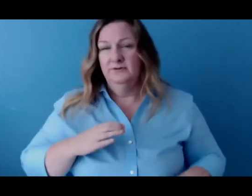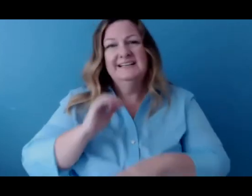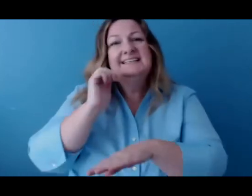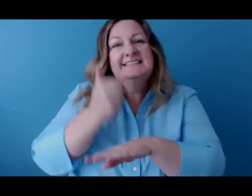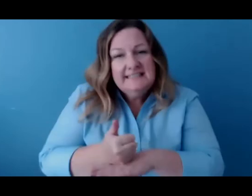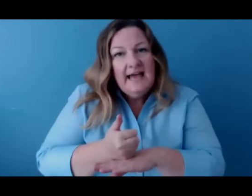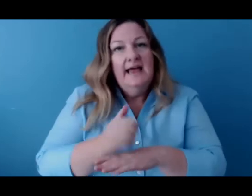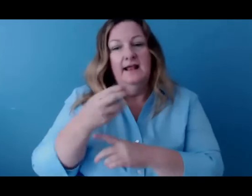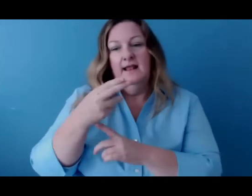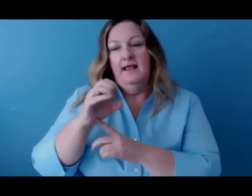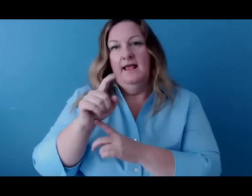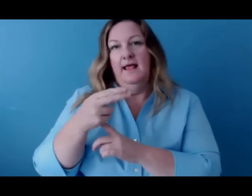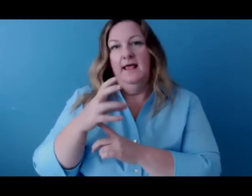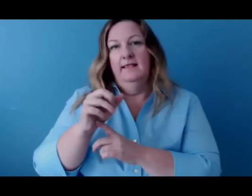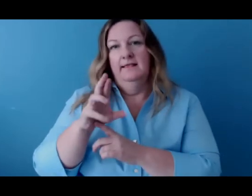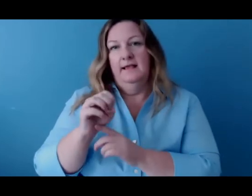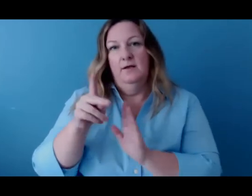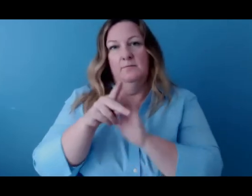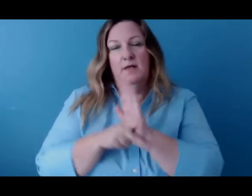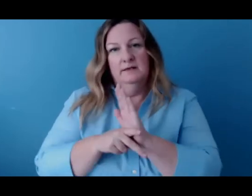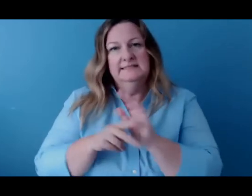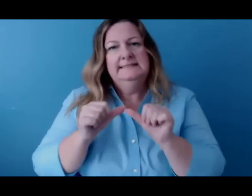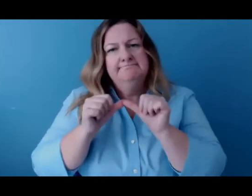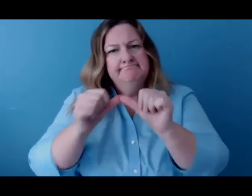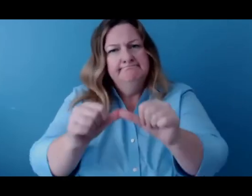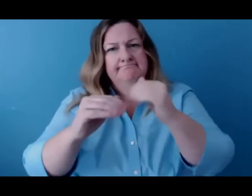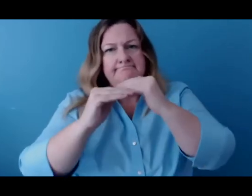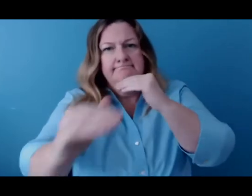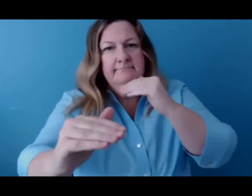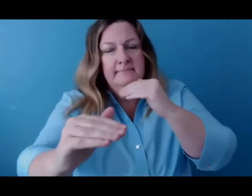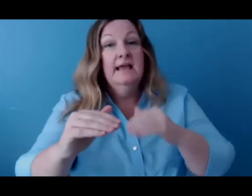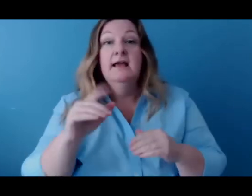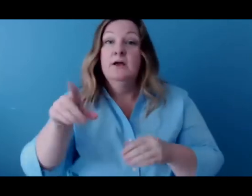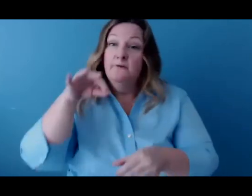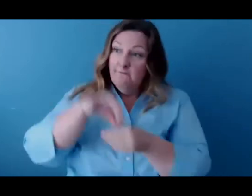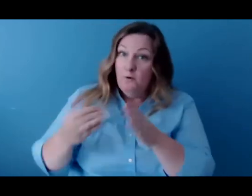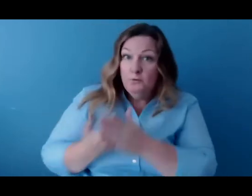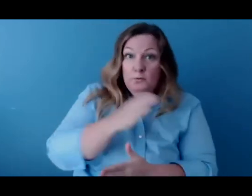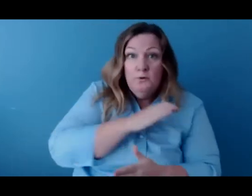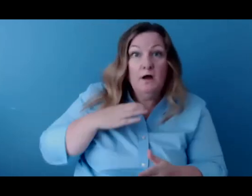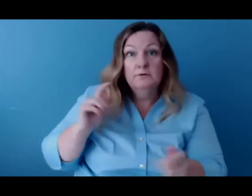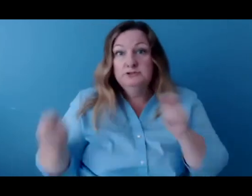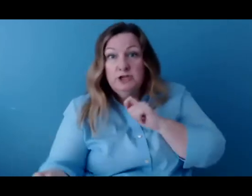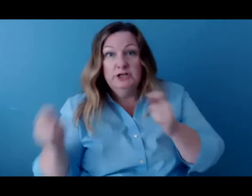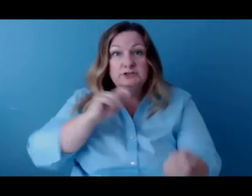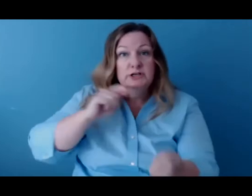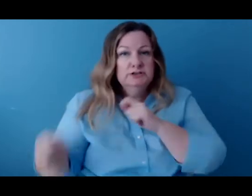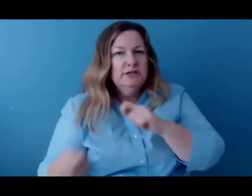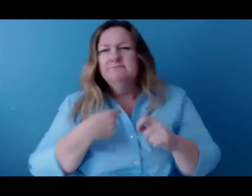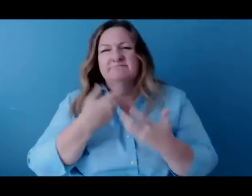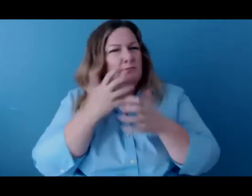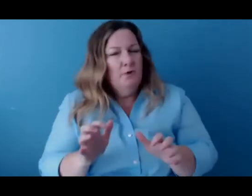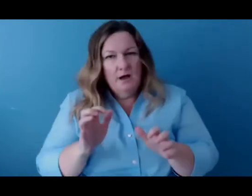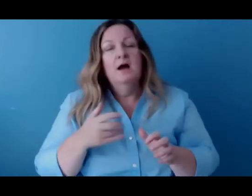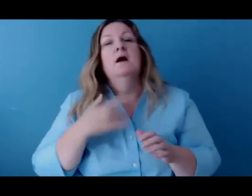change whenever Congress changes back and forth. The American people, it's too important to the American people for us to just have a healthcare policy that